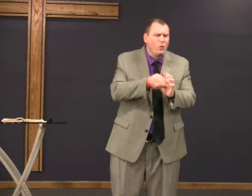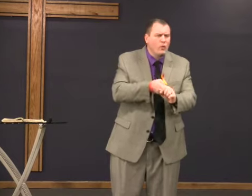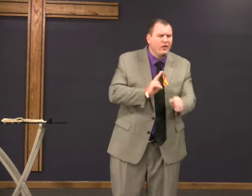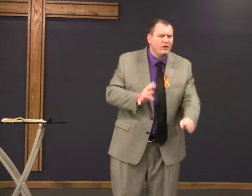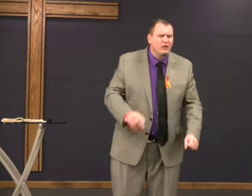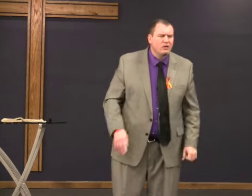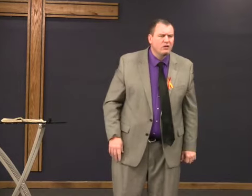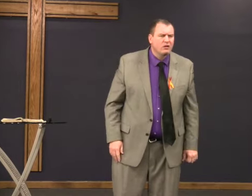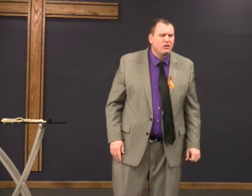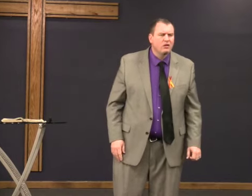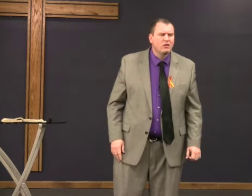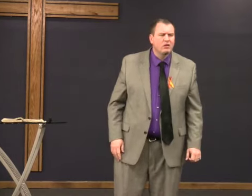Don't quit.